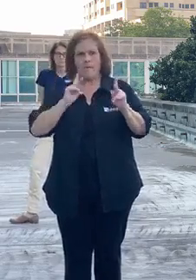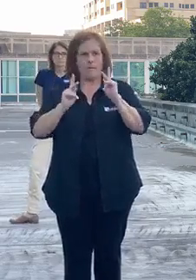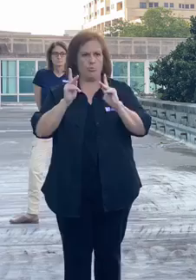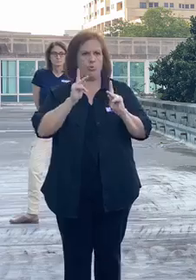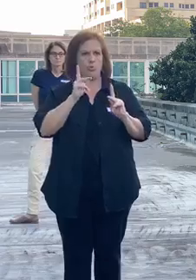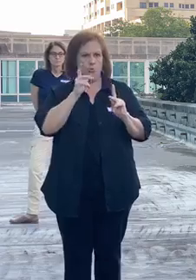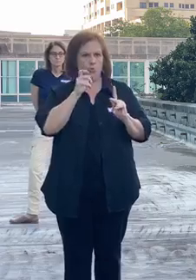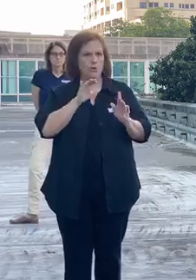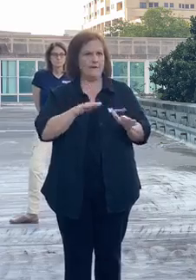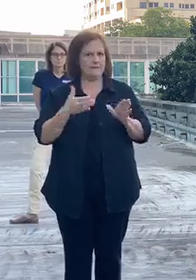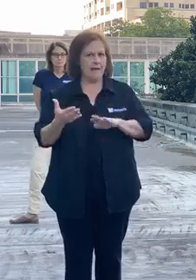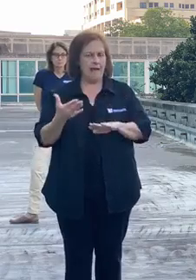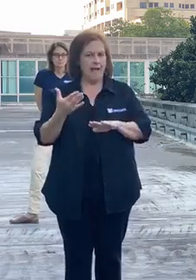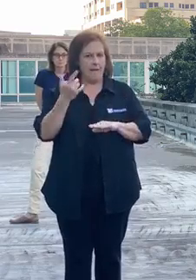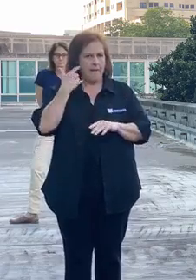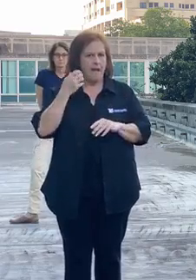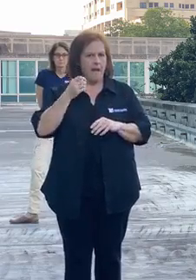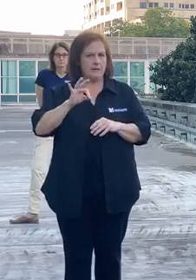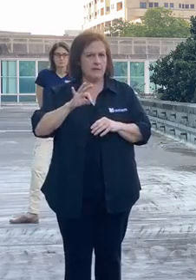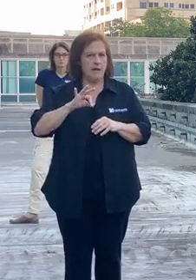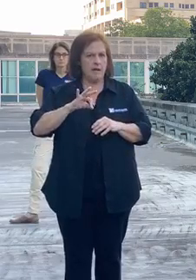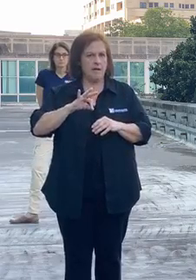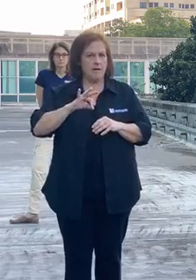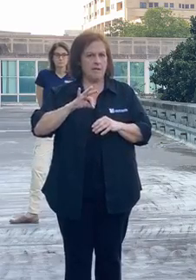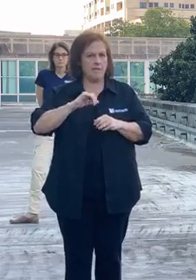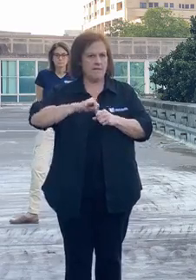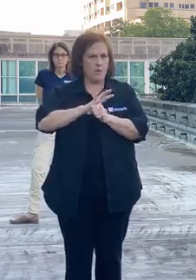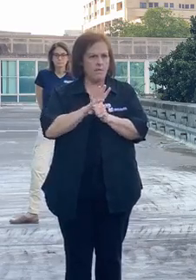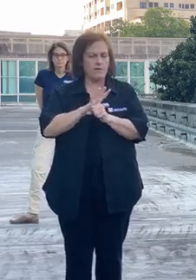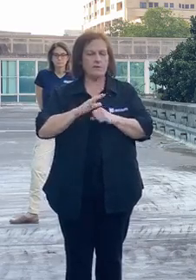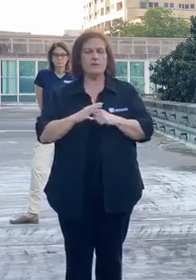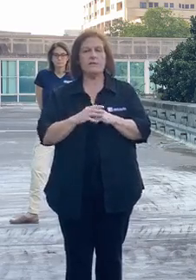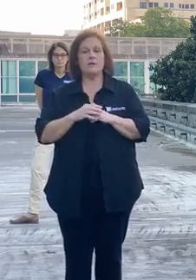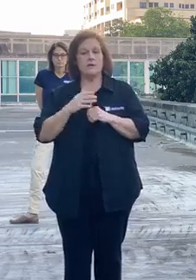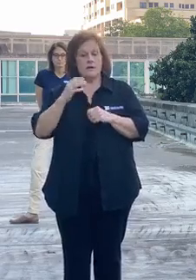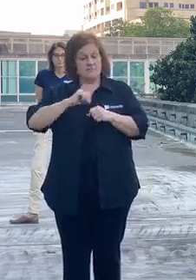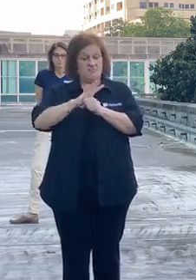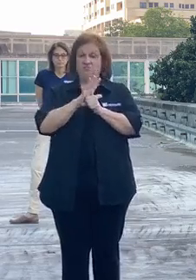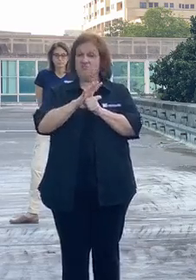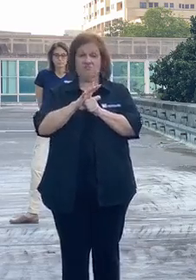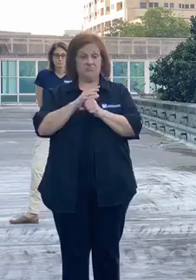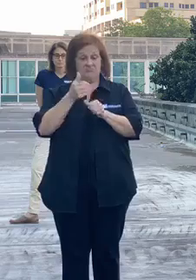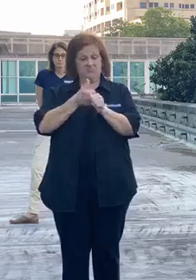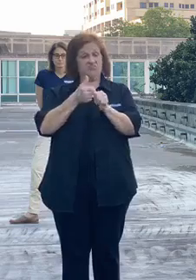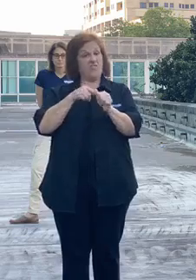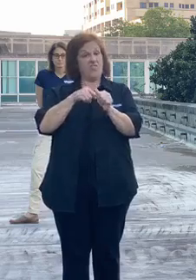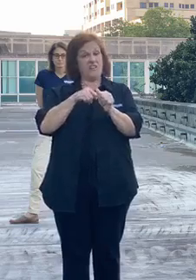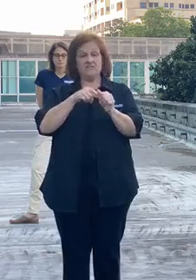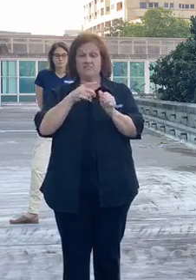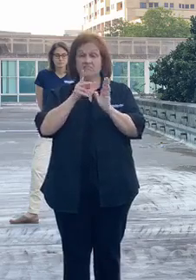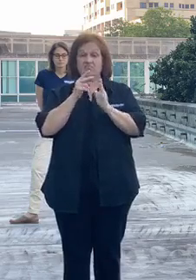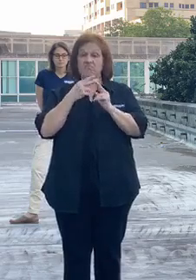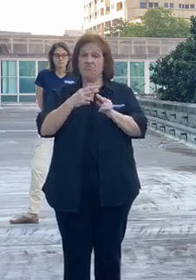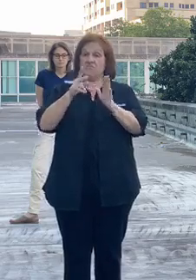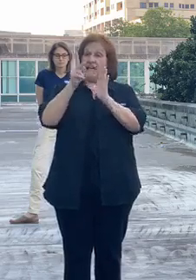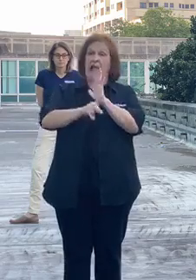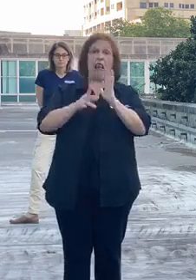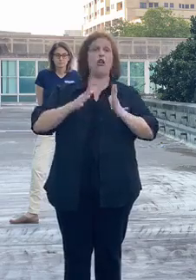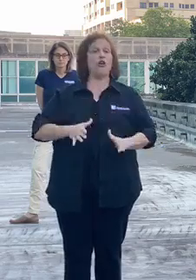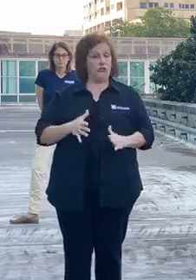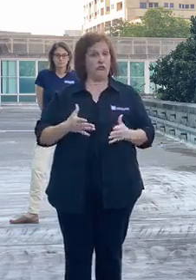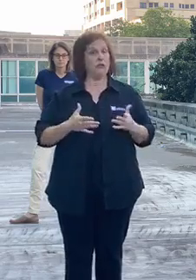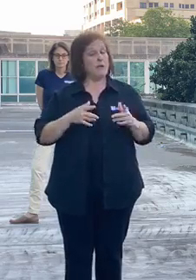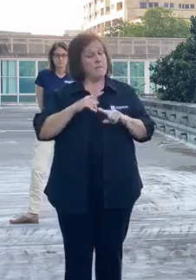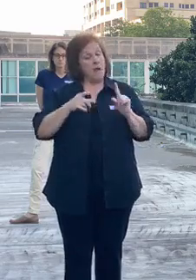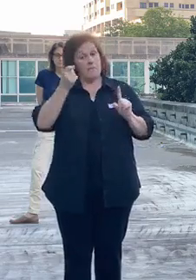lost their lives to this virus. This virus is a killer, and the only way that we're going to be able to continue